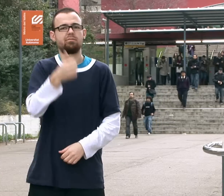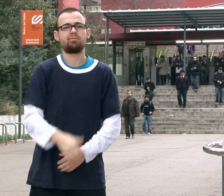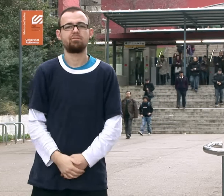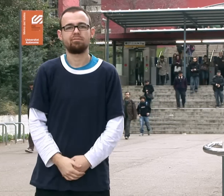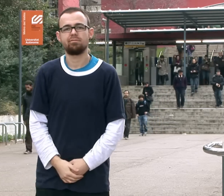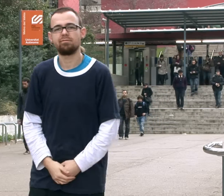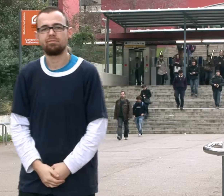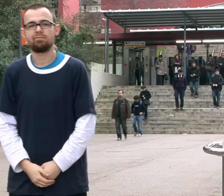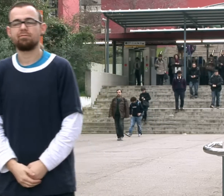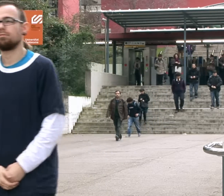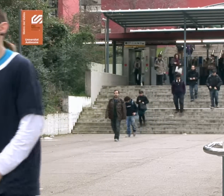winning.